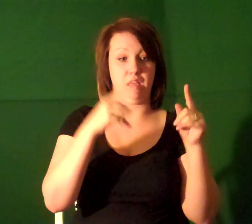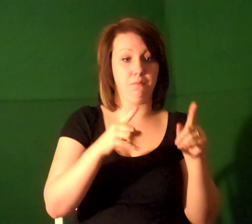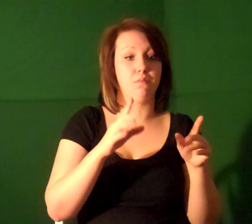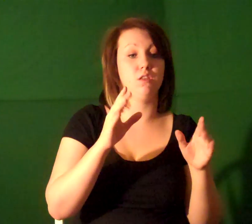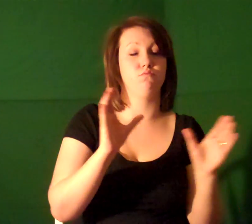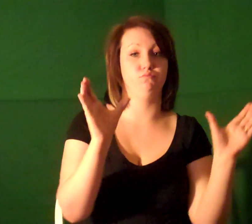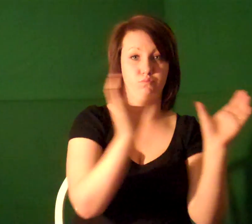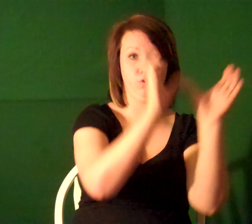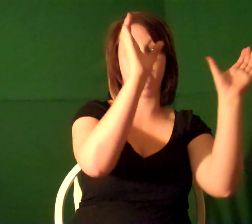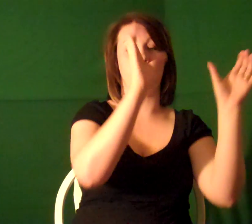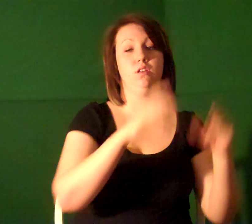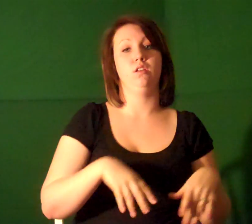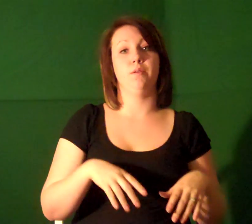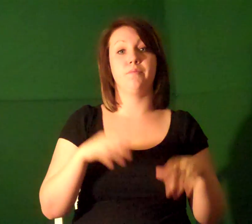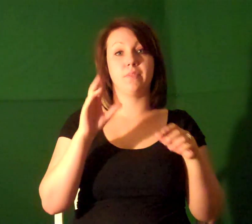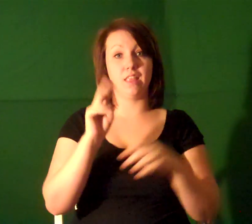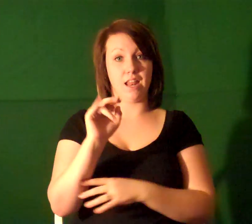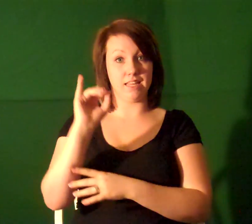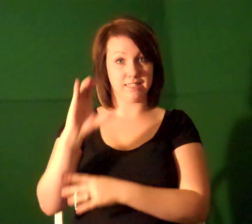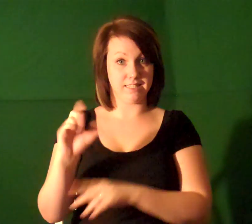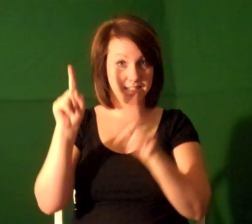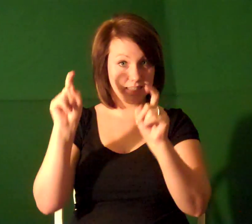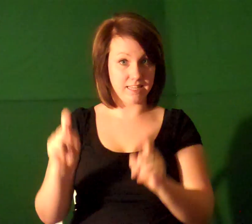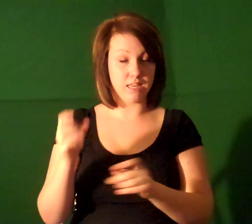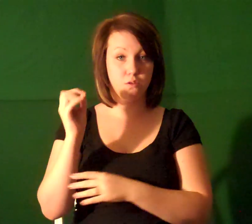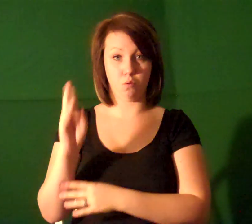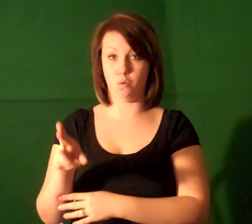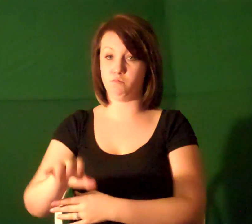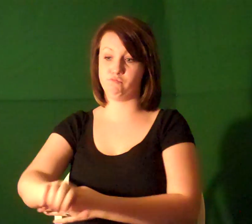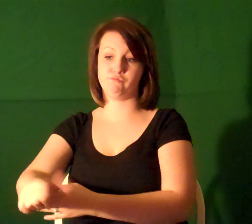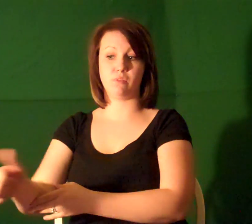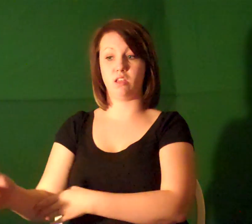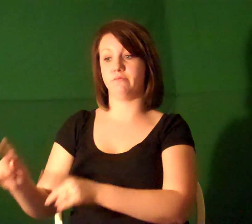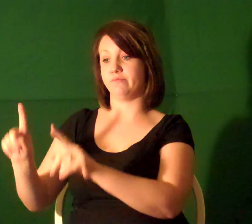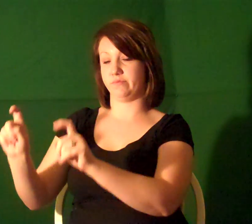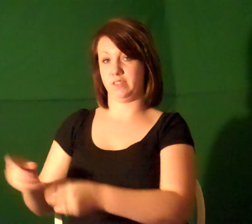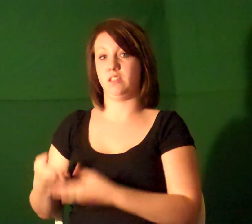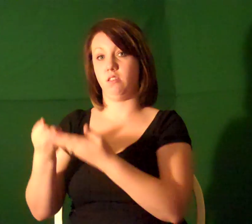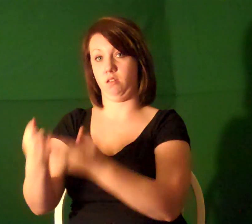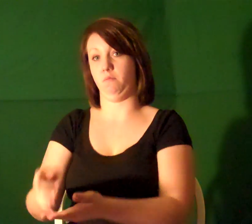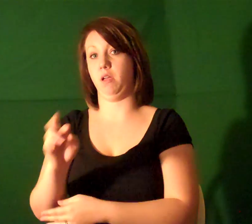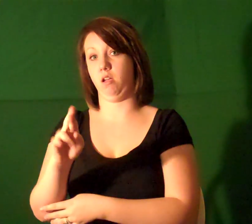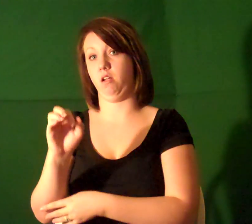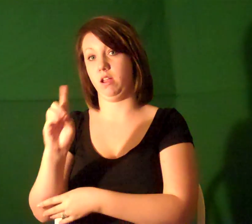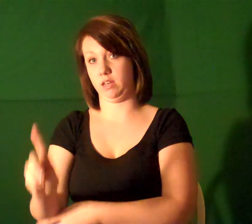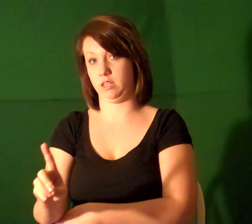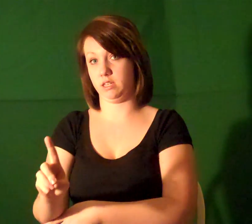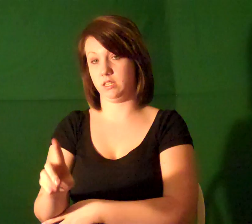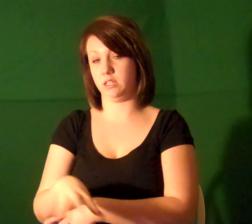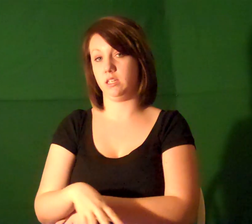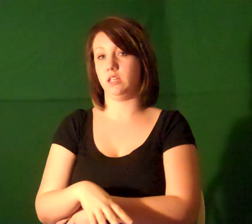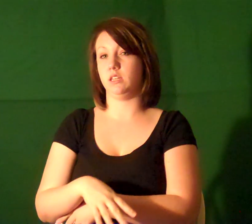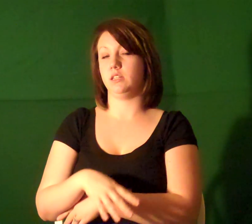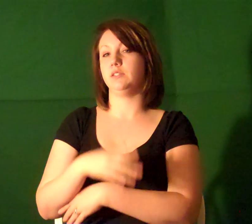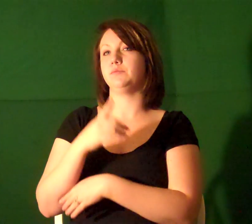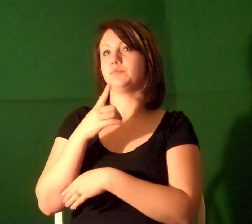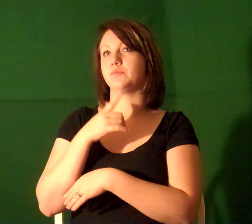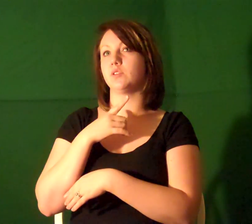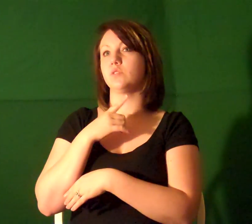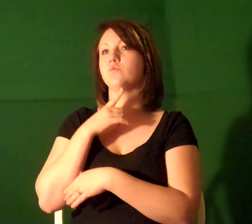And the NIC test, or any of the tests offered by RID, is very movable or portable with